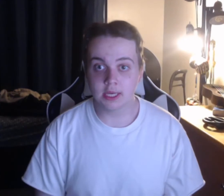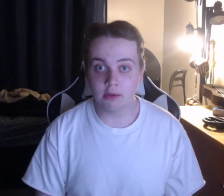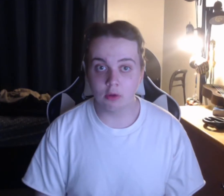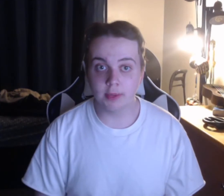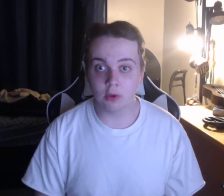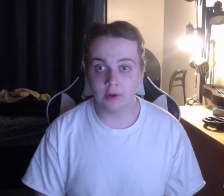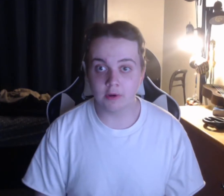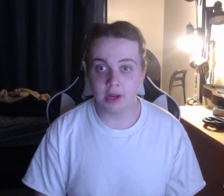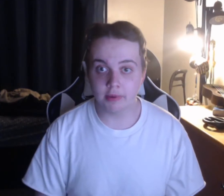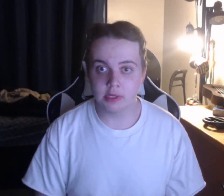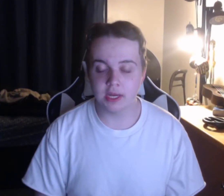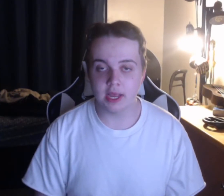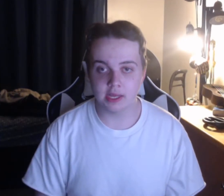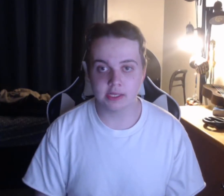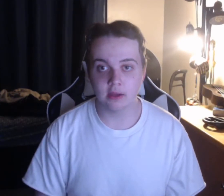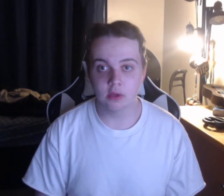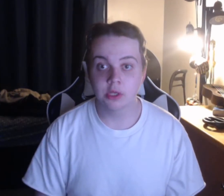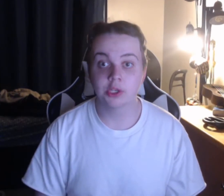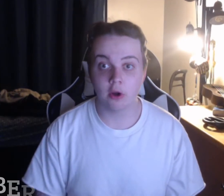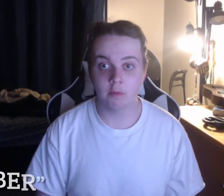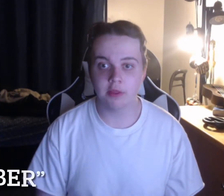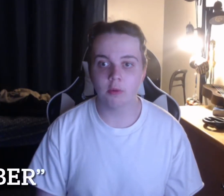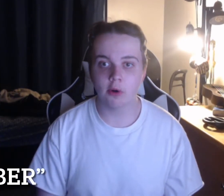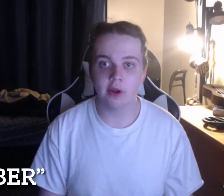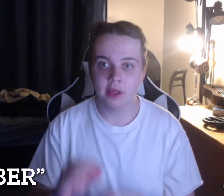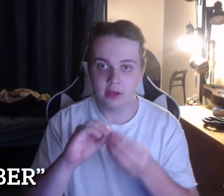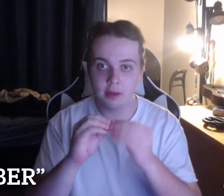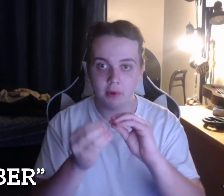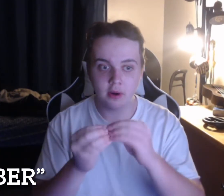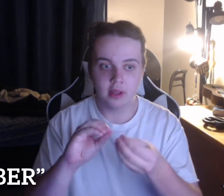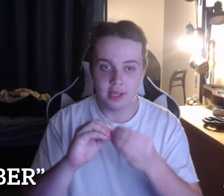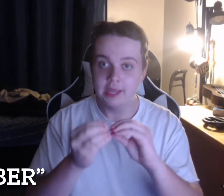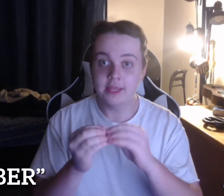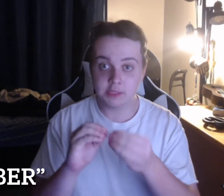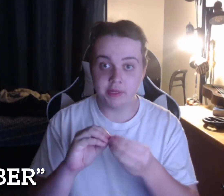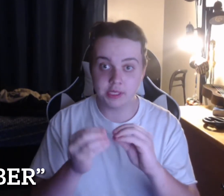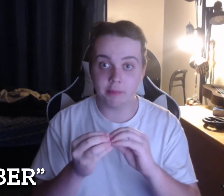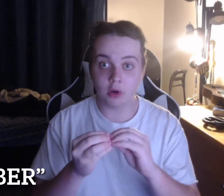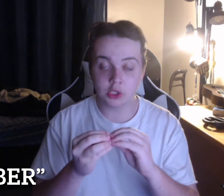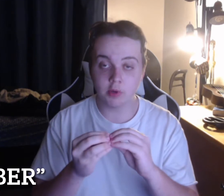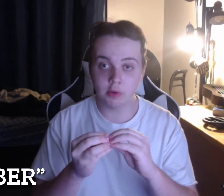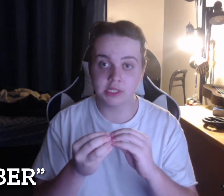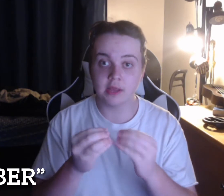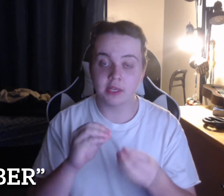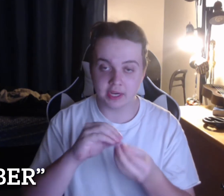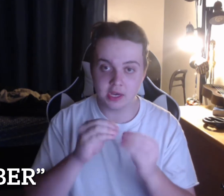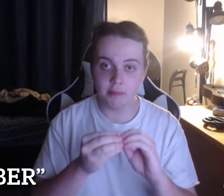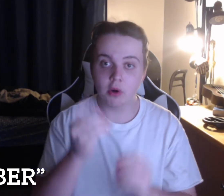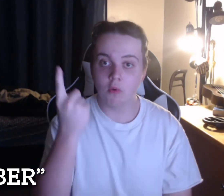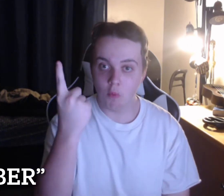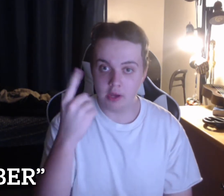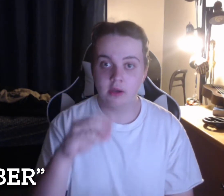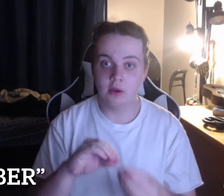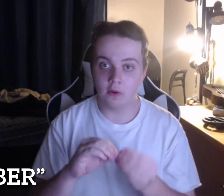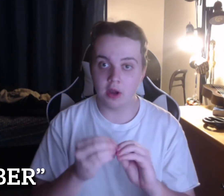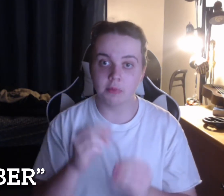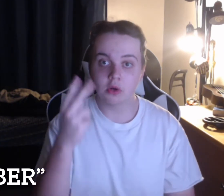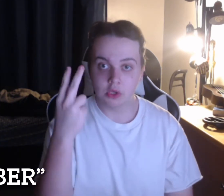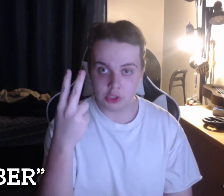Today we'll be going over numbers in ASL, starting with the word number. This means number, so when you want to sign things like number 1 or number 2,